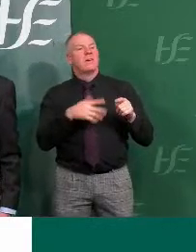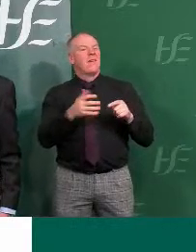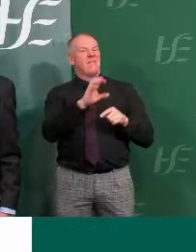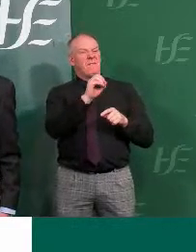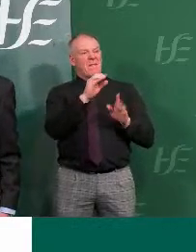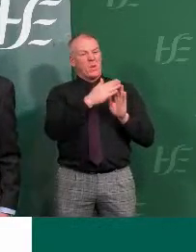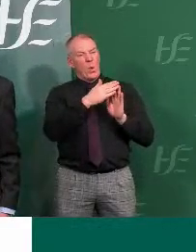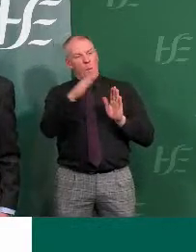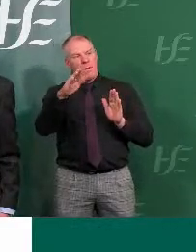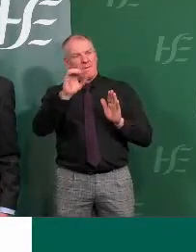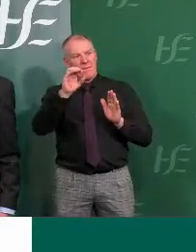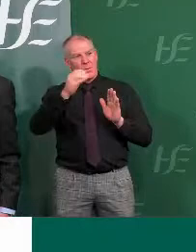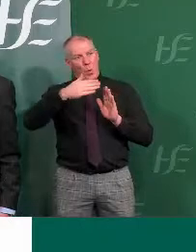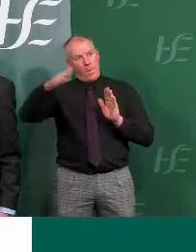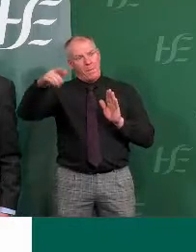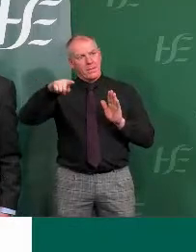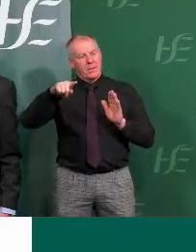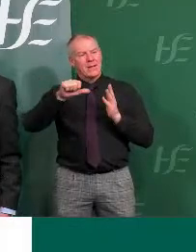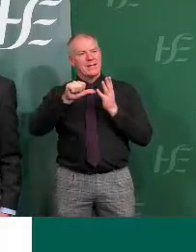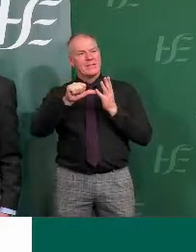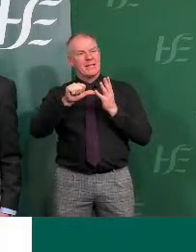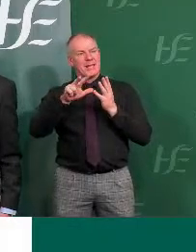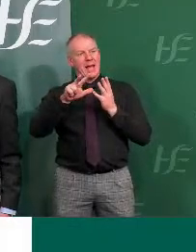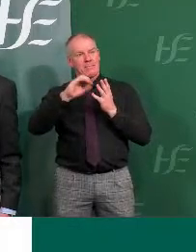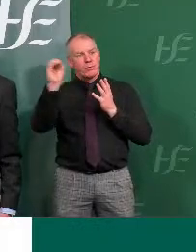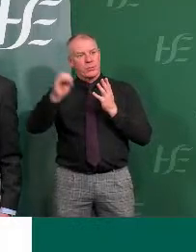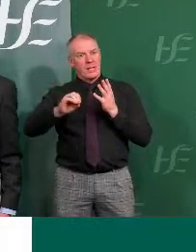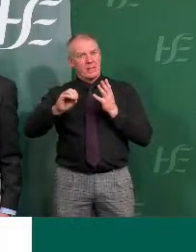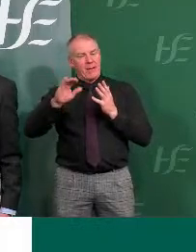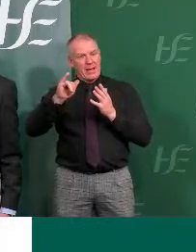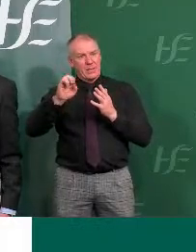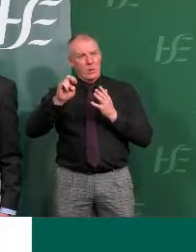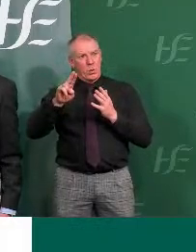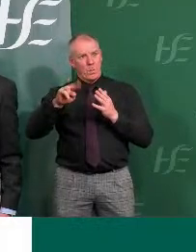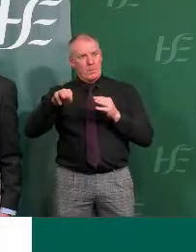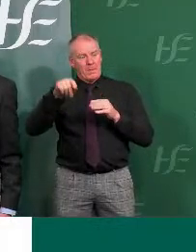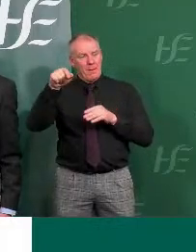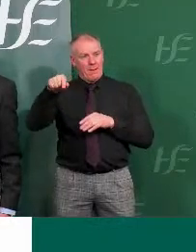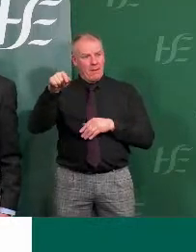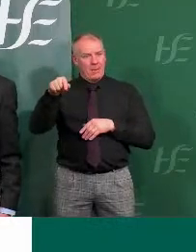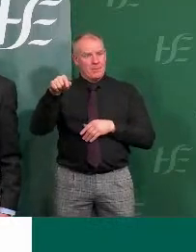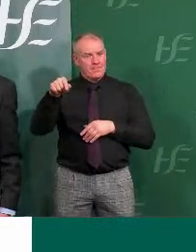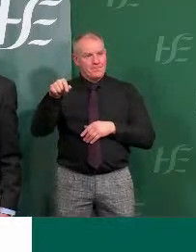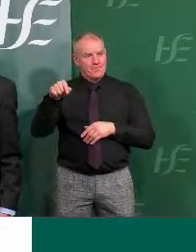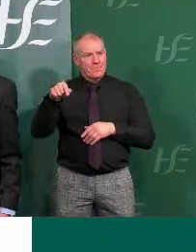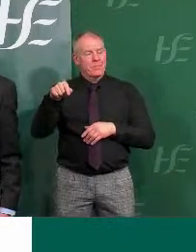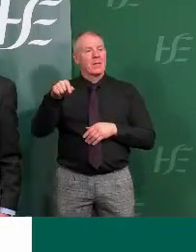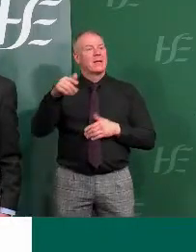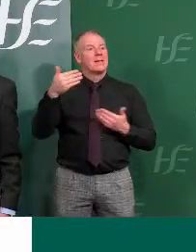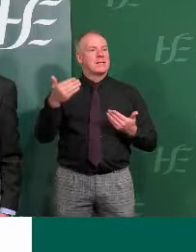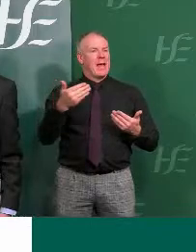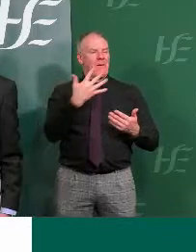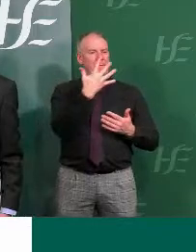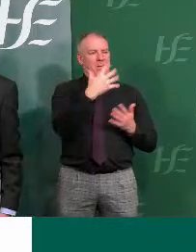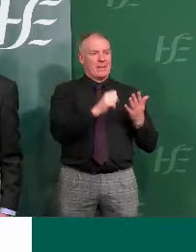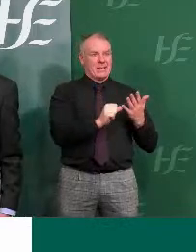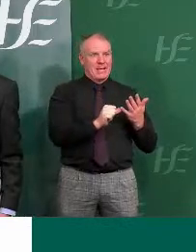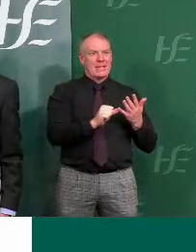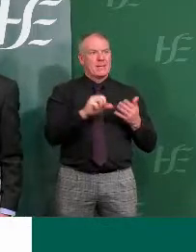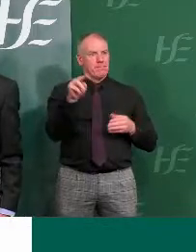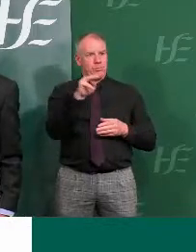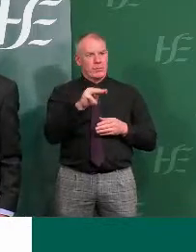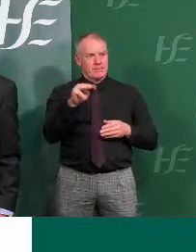50s for 68% of ICU patients and has fallen to 56% of ICU